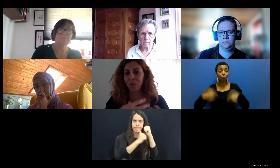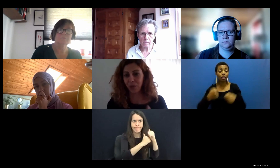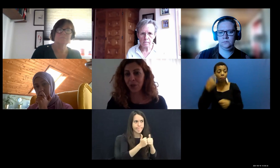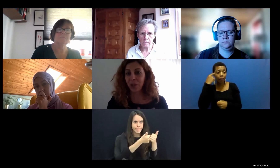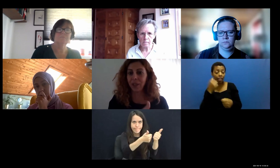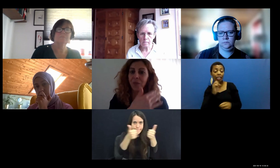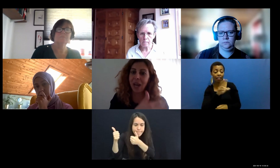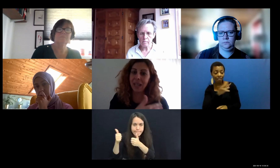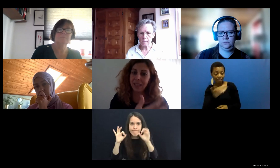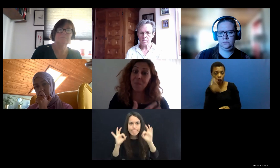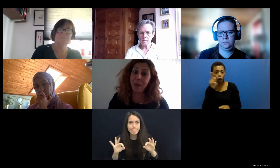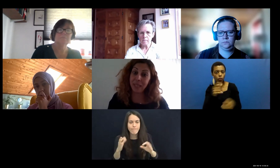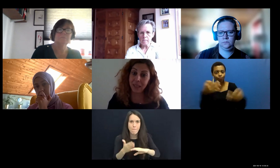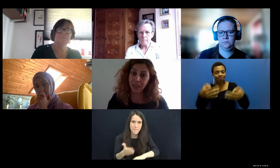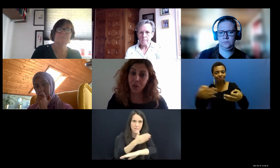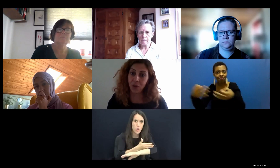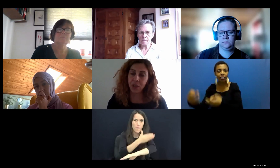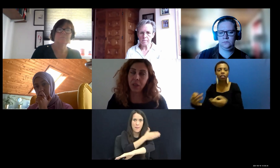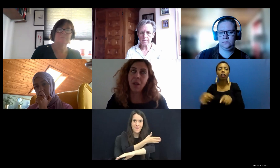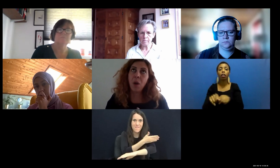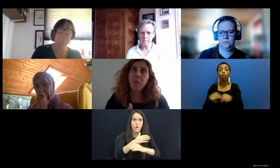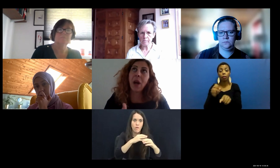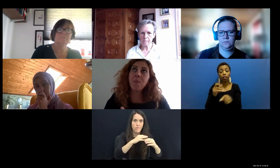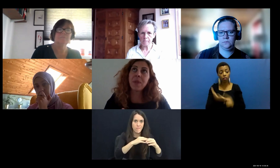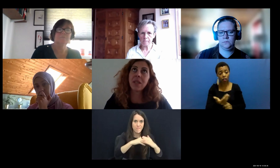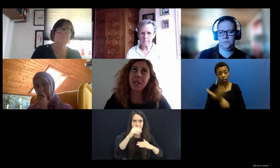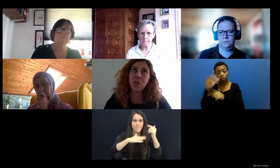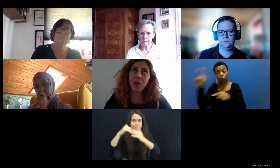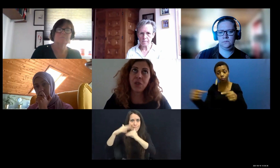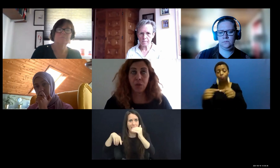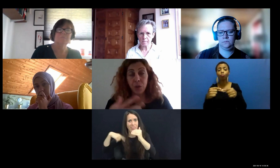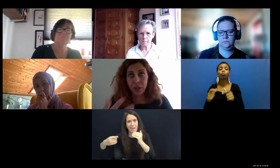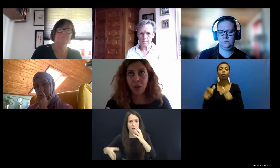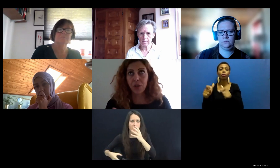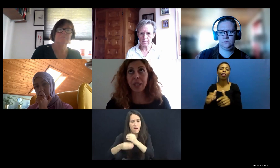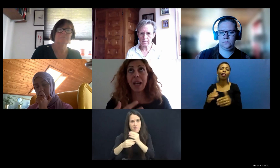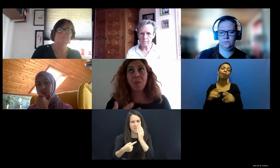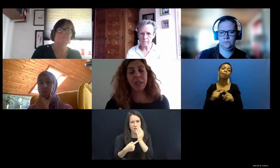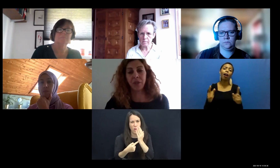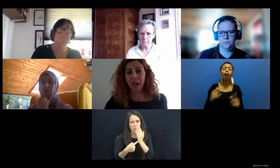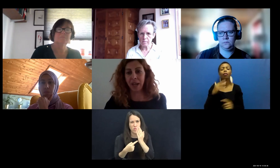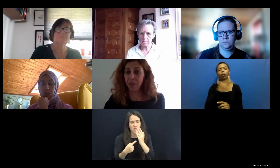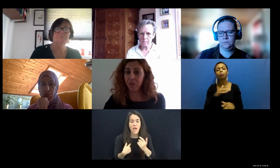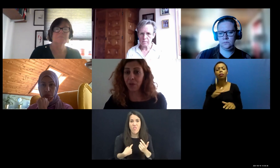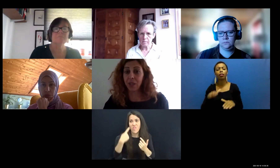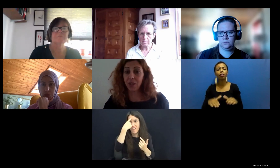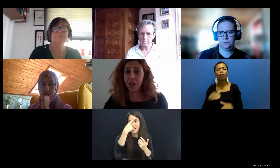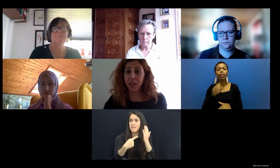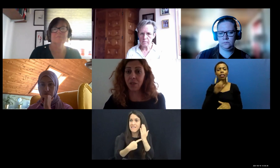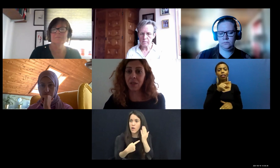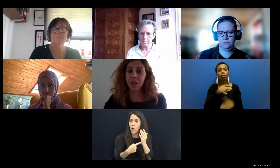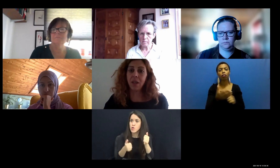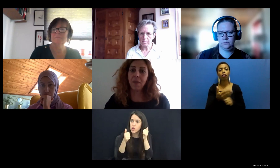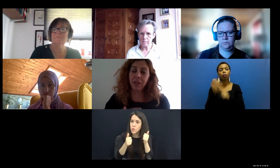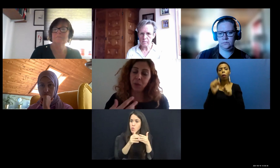prerequisites before you start kind of adding and embedding technology. Perhaps technology or new technologies can be a driver for this